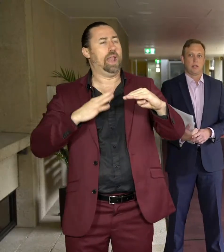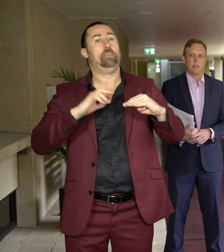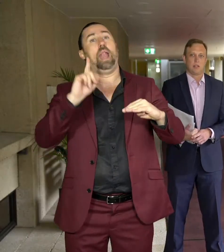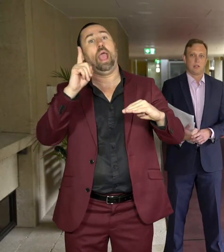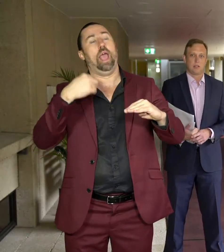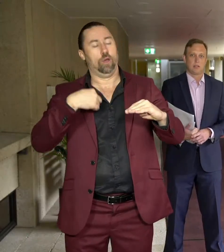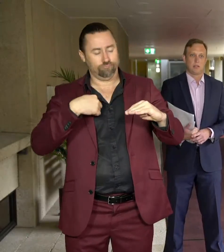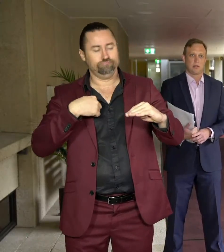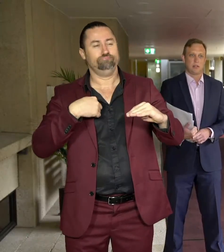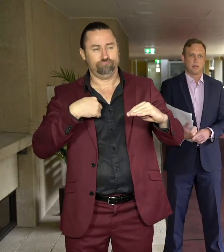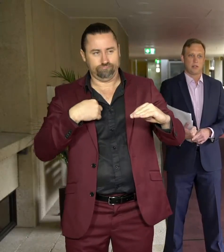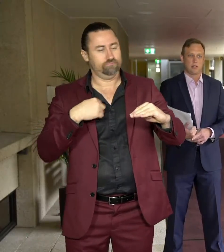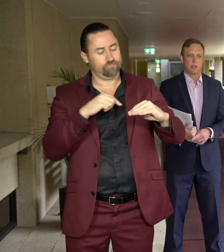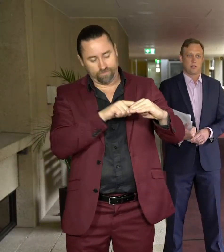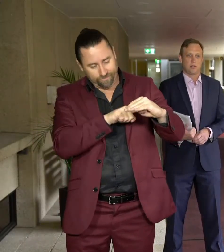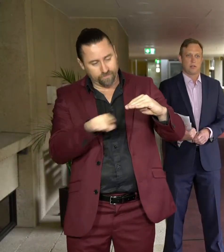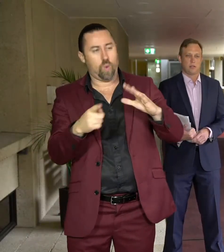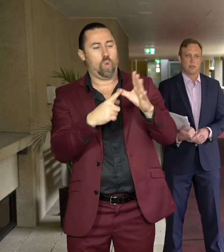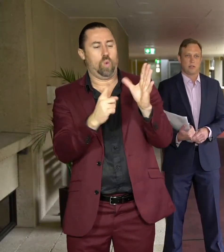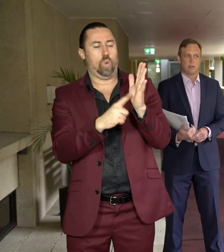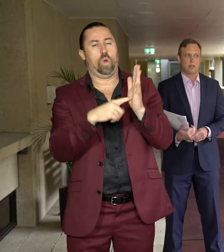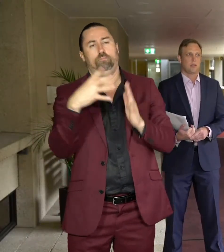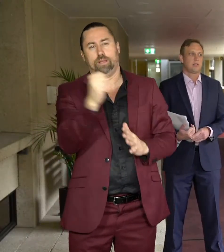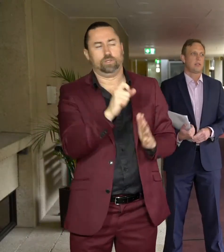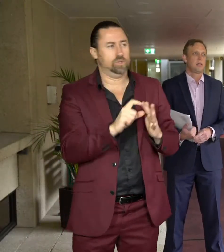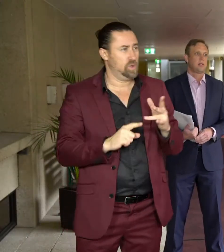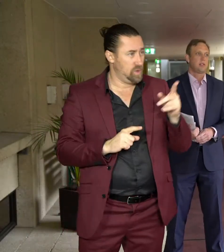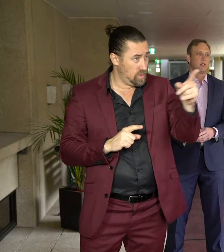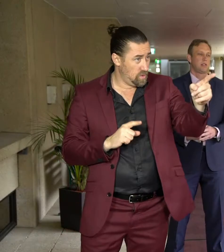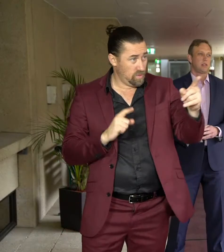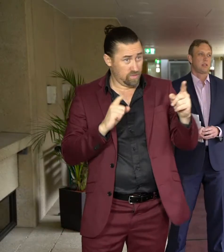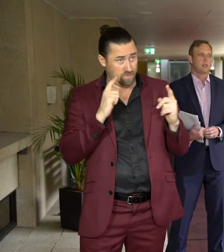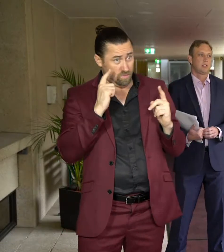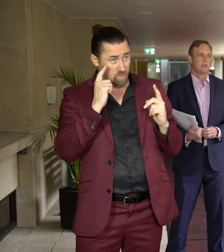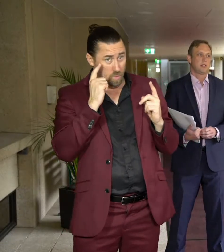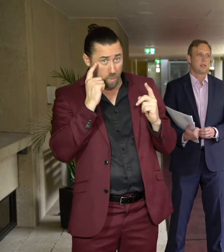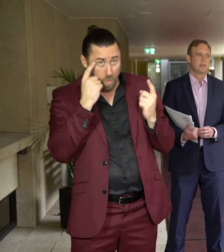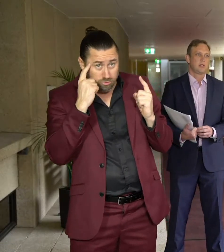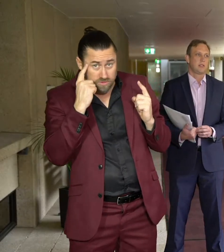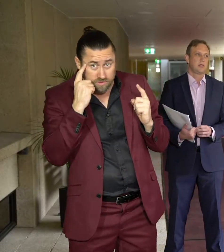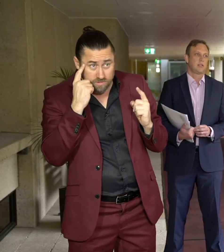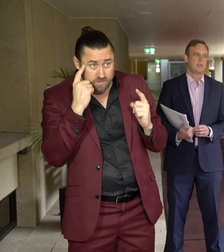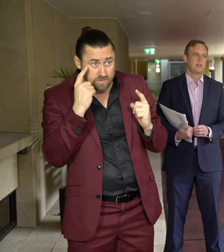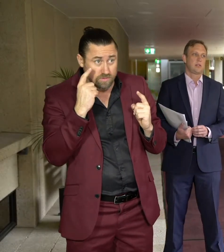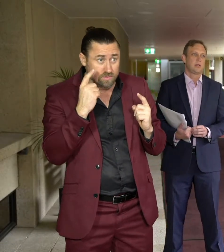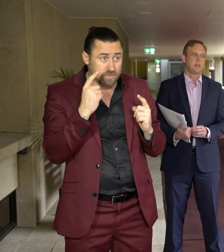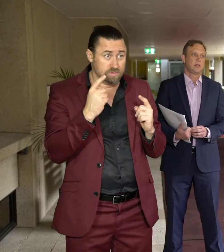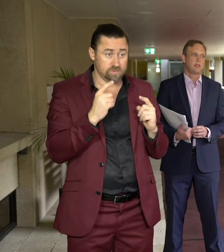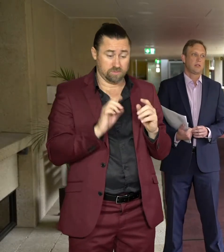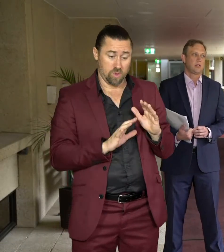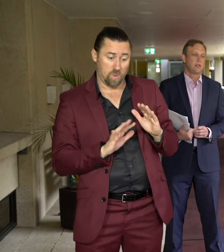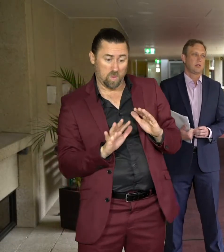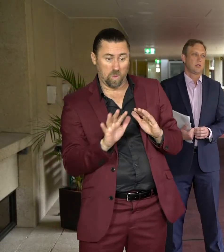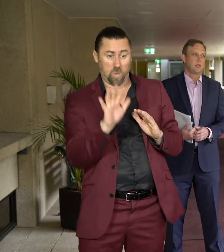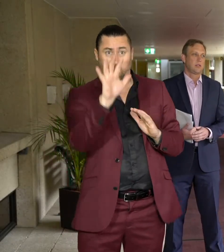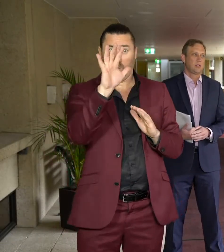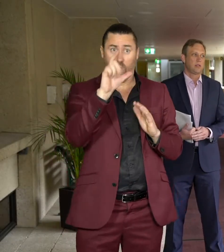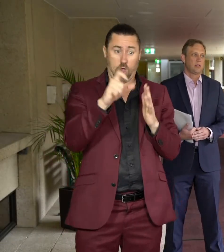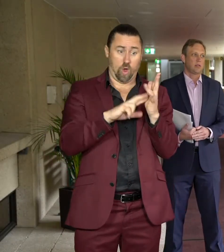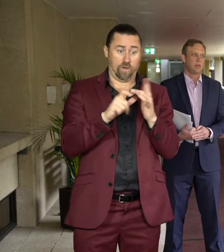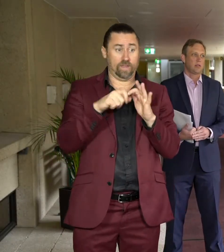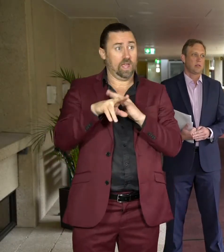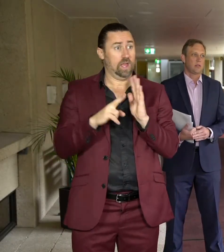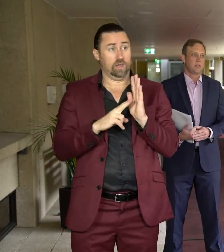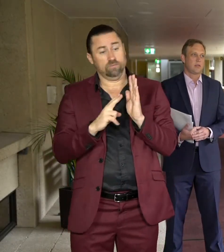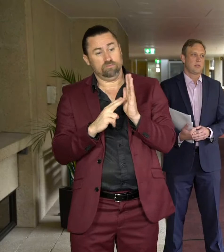randomly intercept, they'll find people. How worried are you still that you might seep into regional New South Wales? I am very